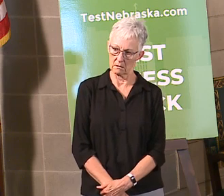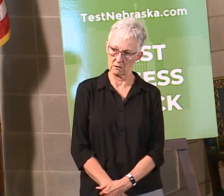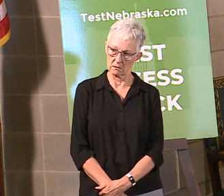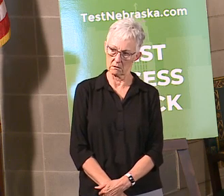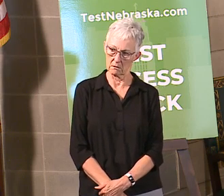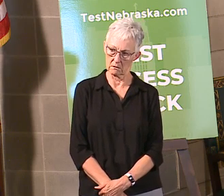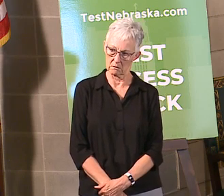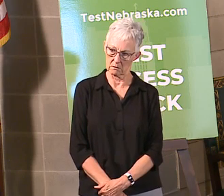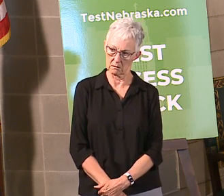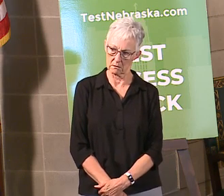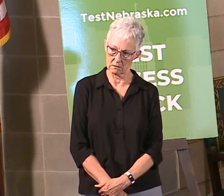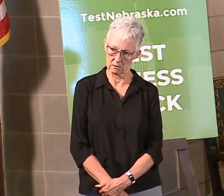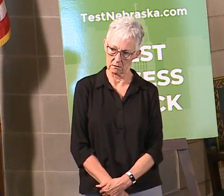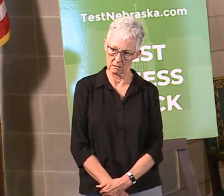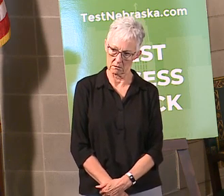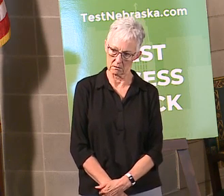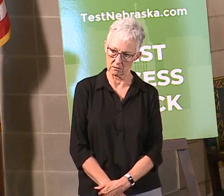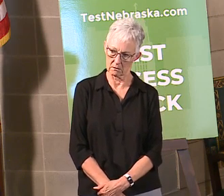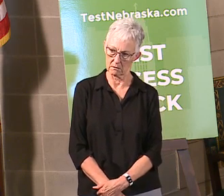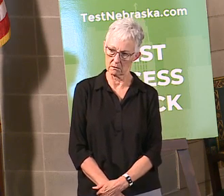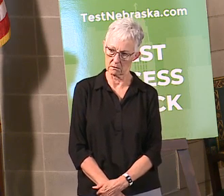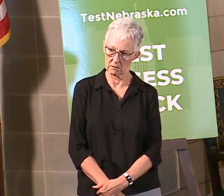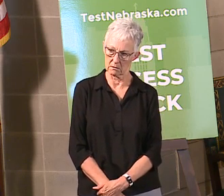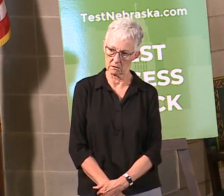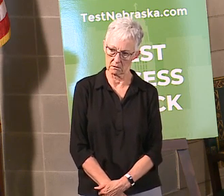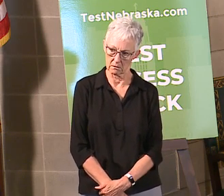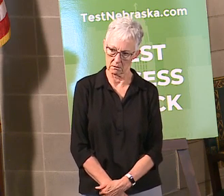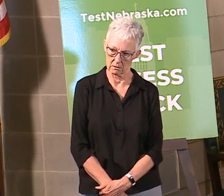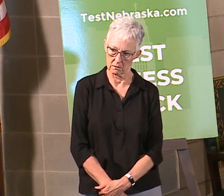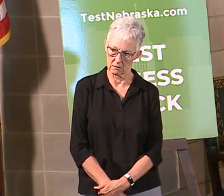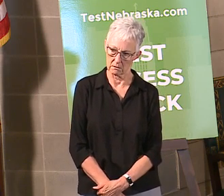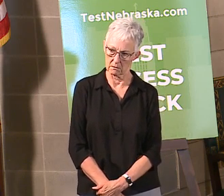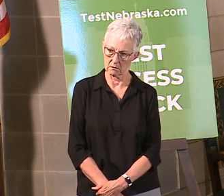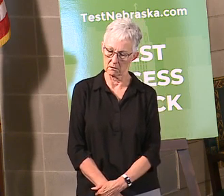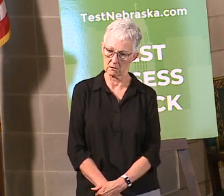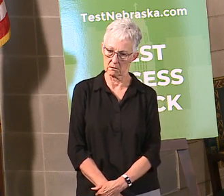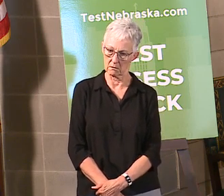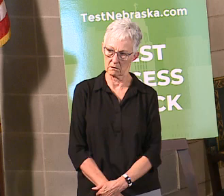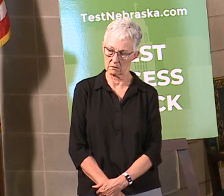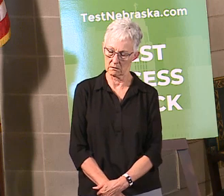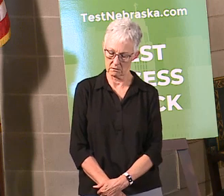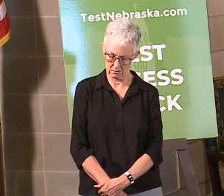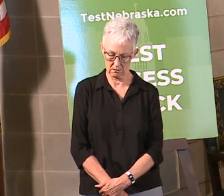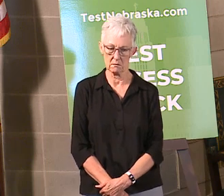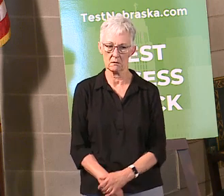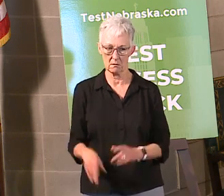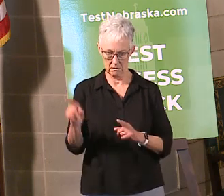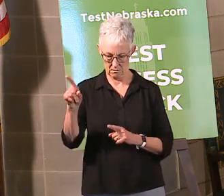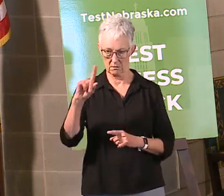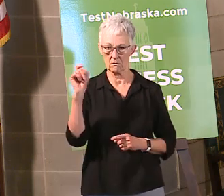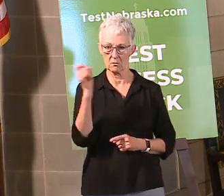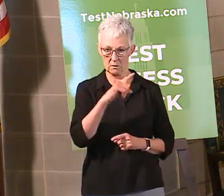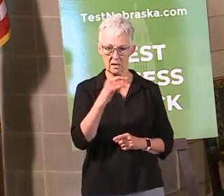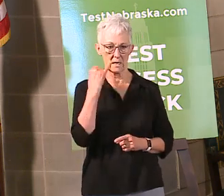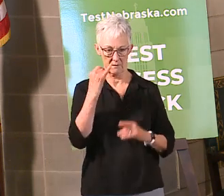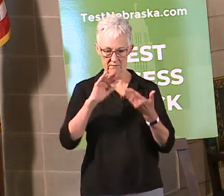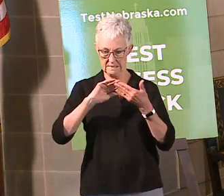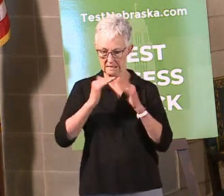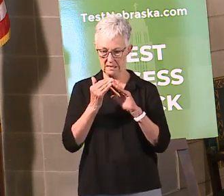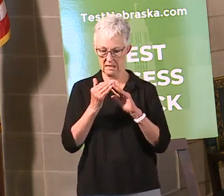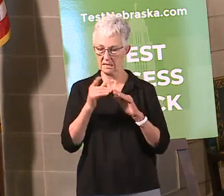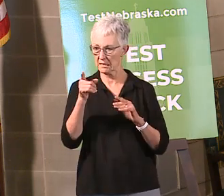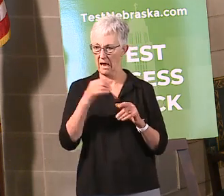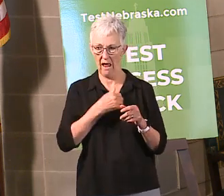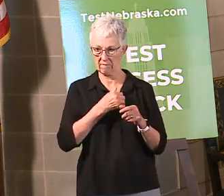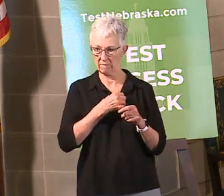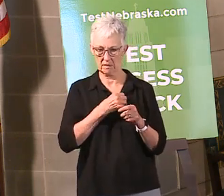expect, those folks could expect restrictions to be lifted based on what you just said? So the question is then that if cities have hospital